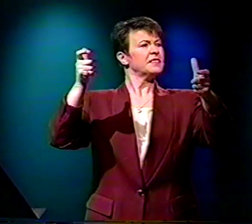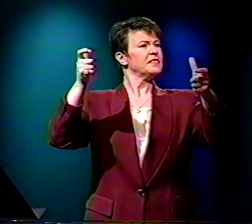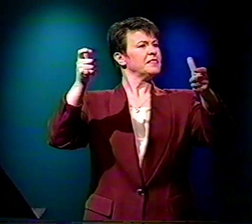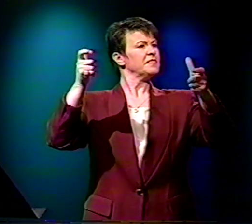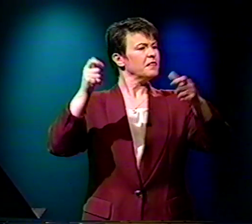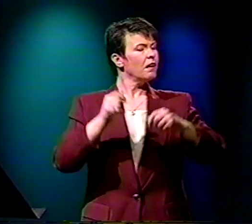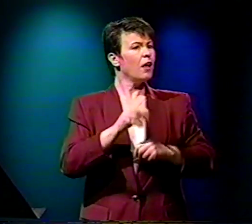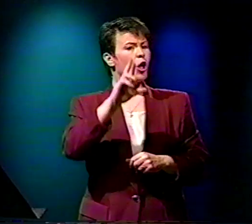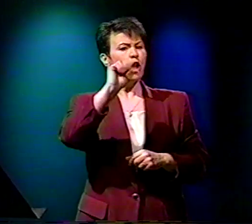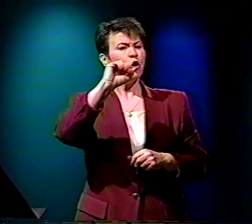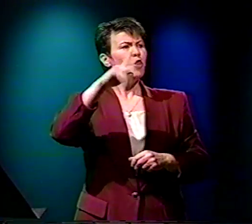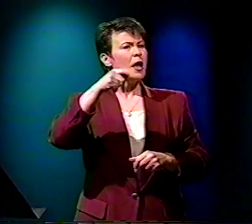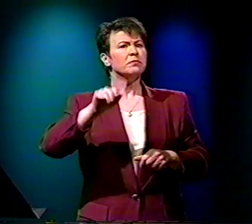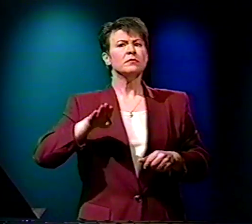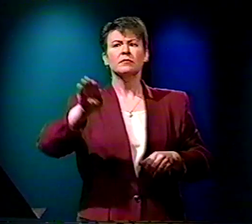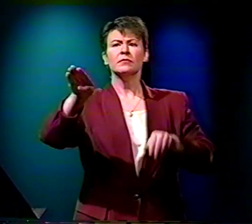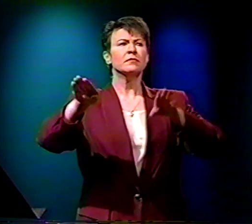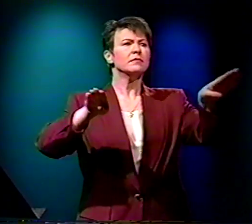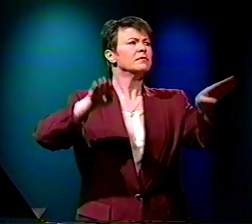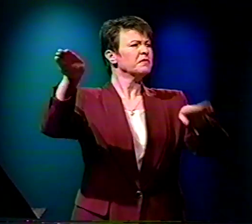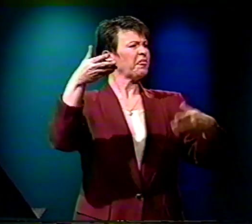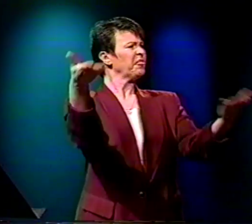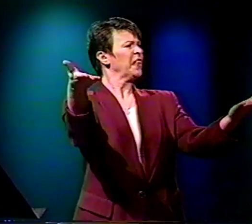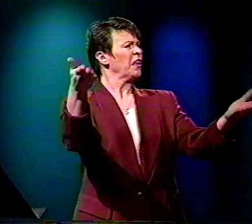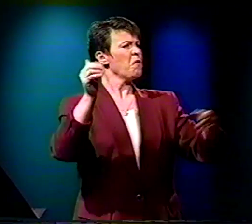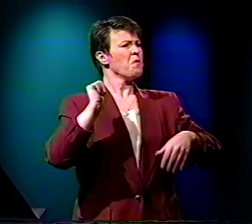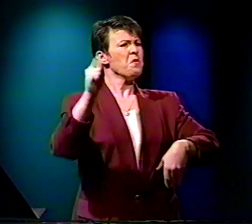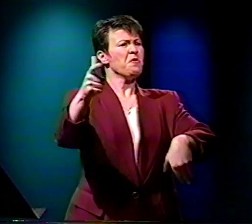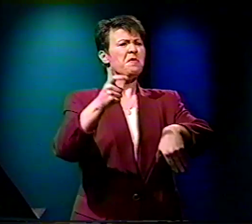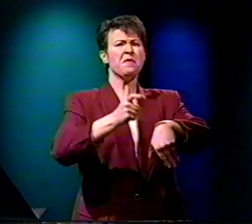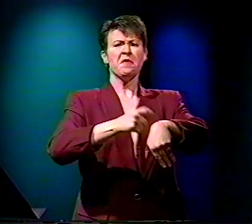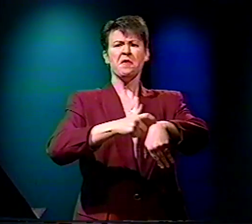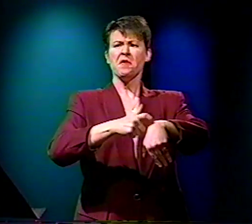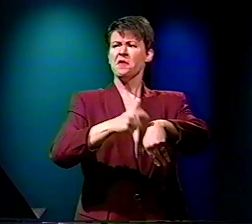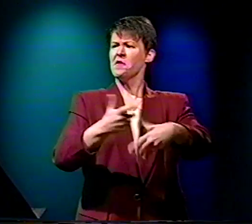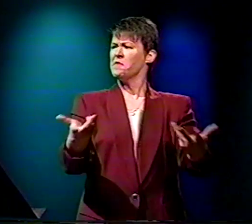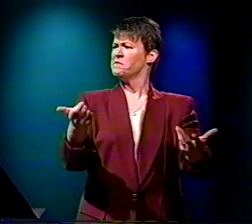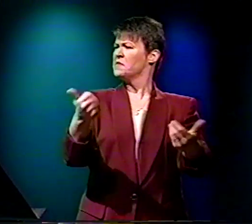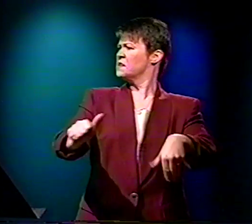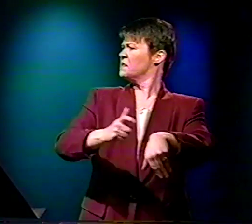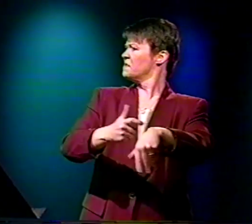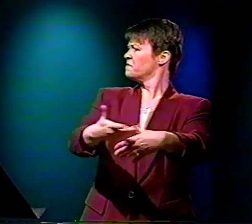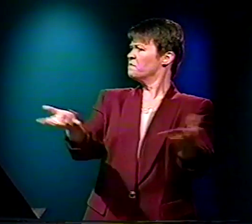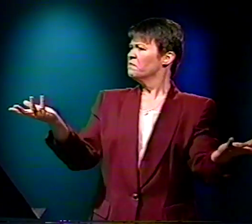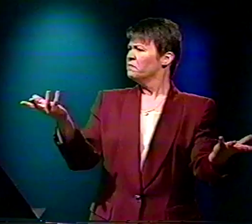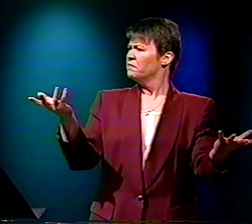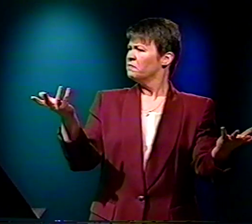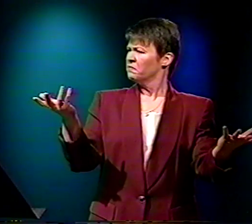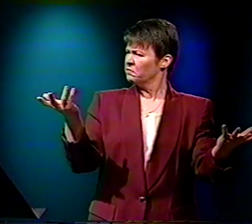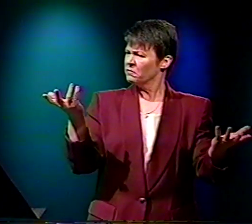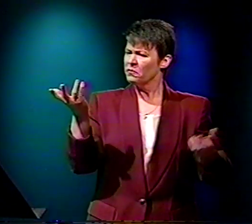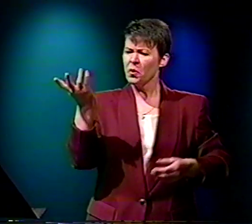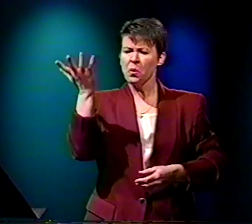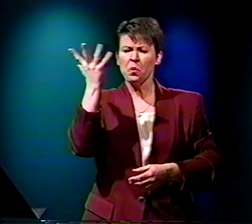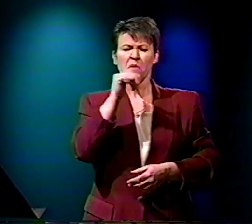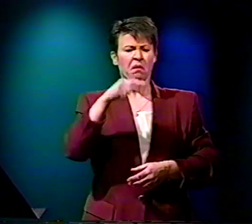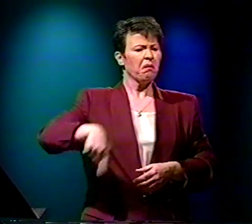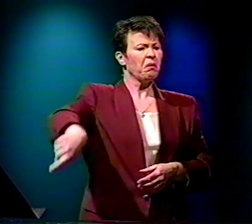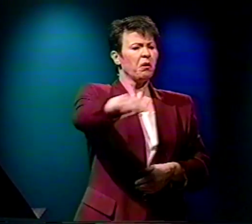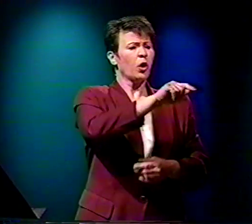light and the lights come on immediately. Even with accessibility issues, ramping is provided, and they're there at any time that a handicapped person would